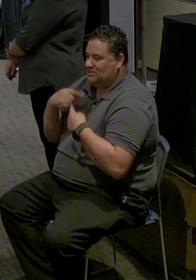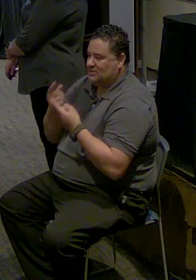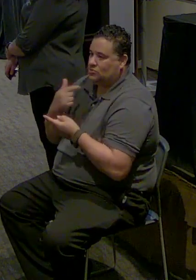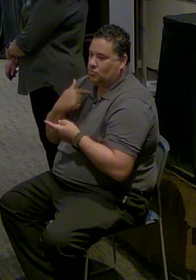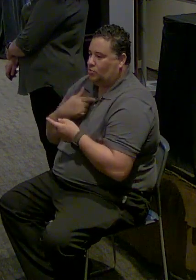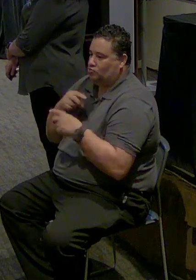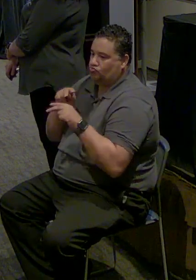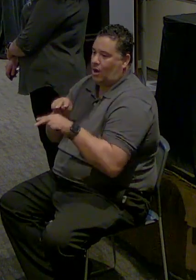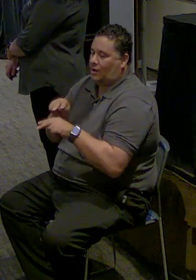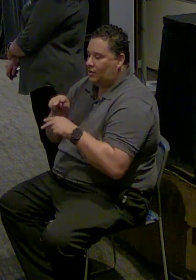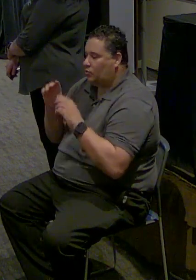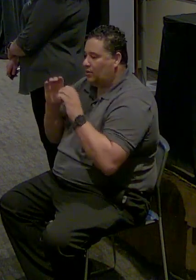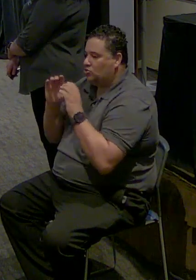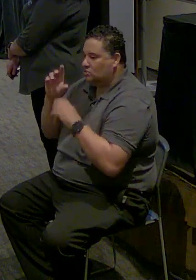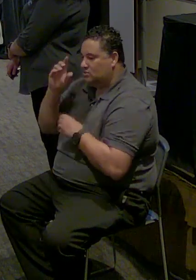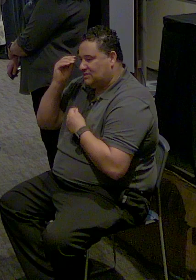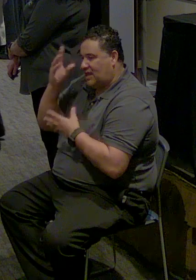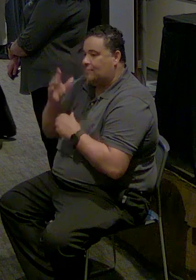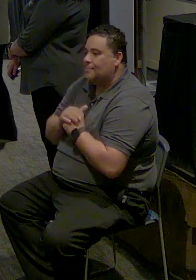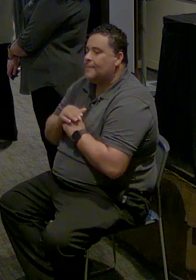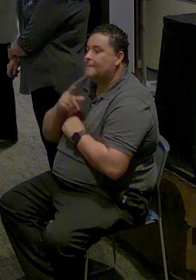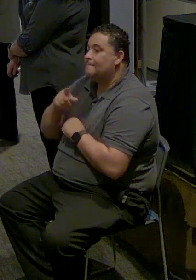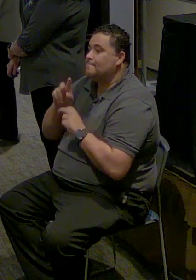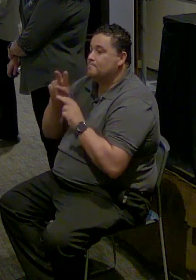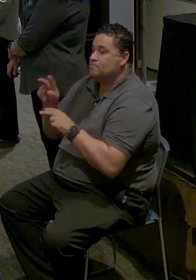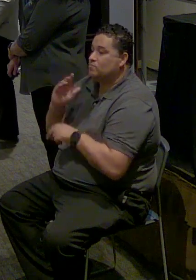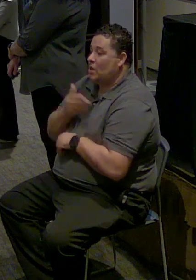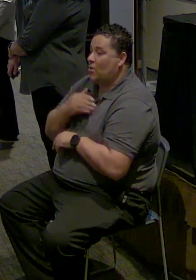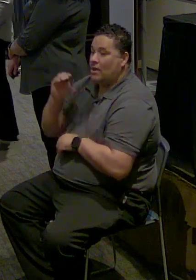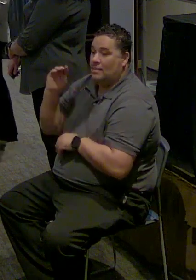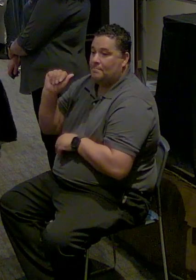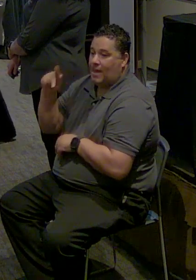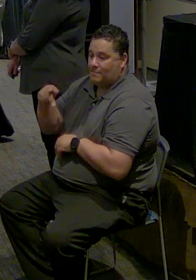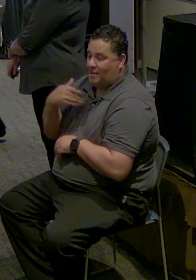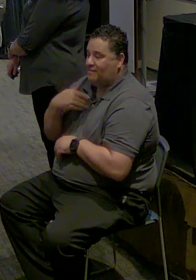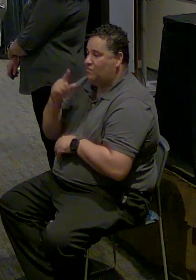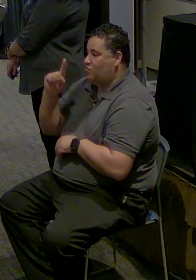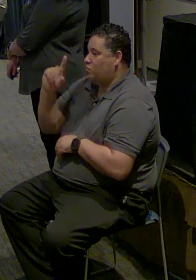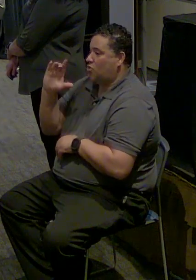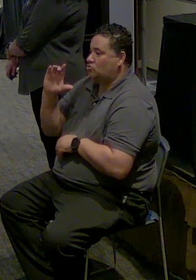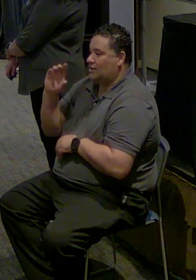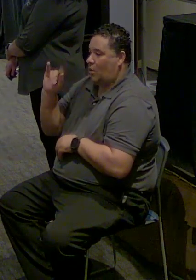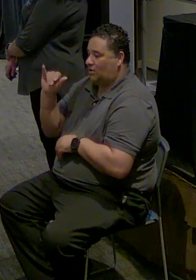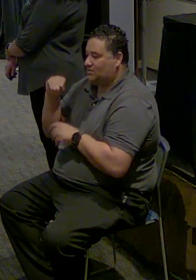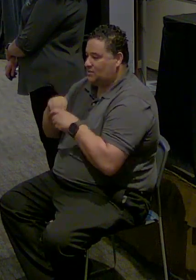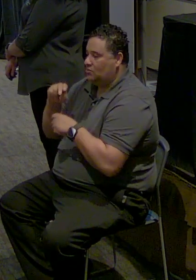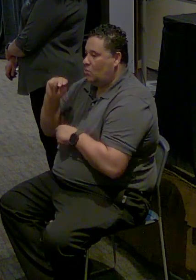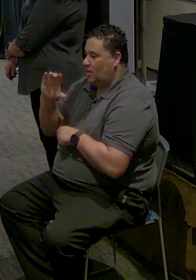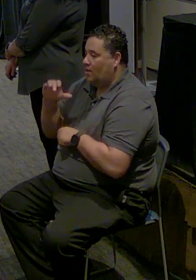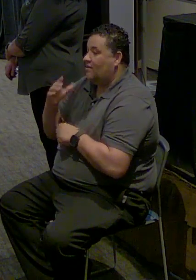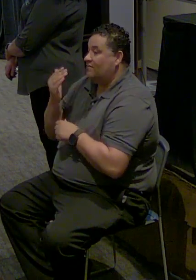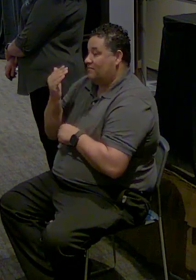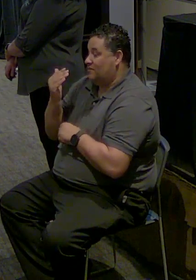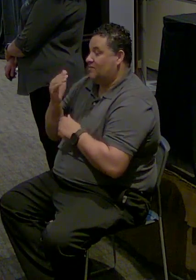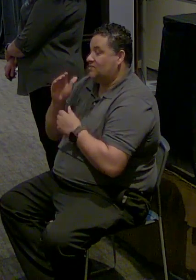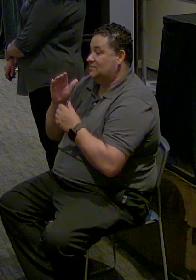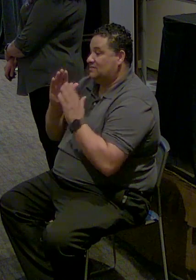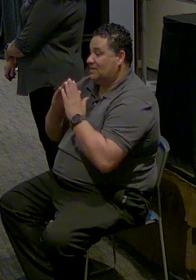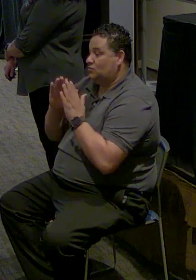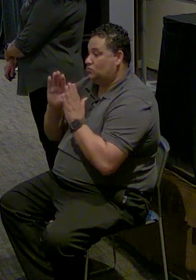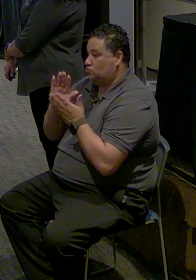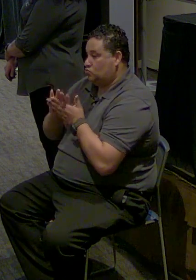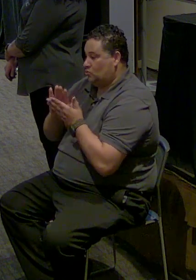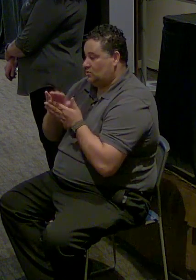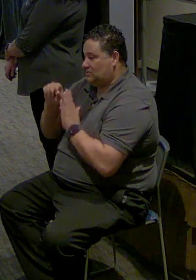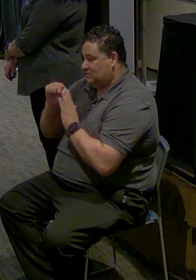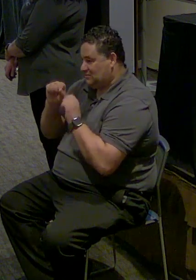data. And so if you look at our county map, there's 100 counties in North Carolina, 15 city school systems, so